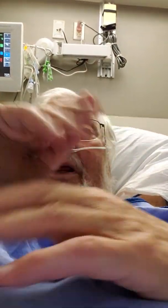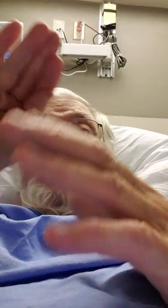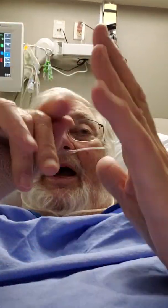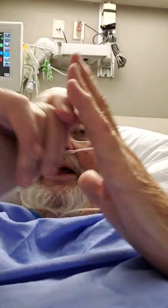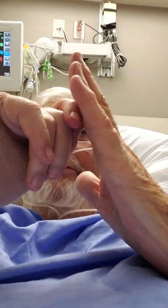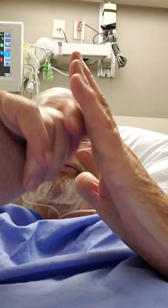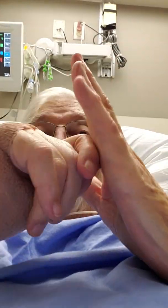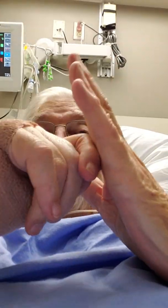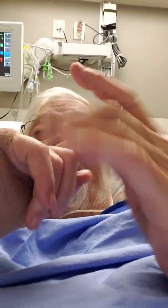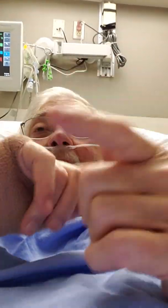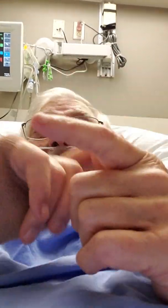it's morning nine,